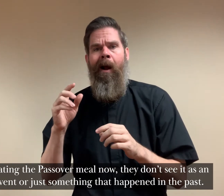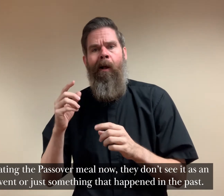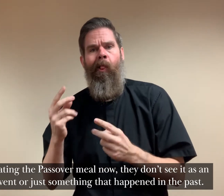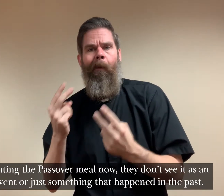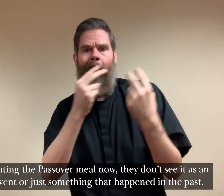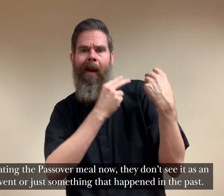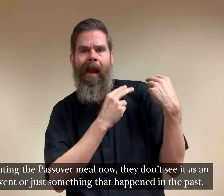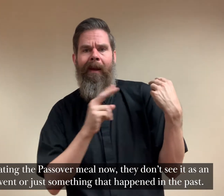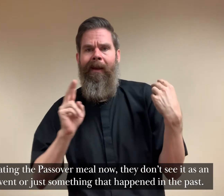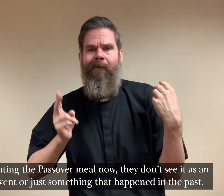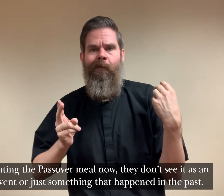happened in the past.